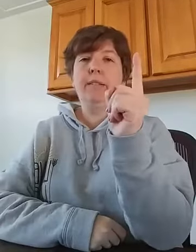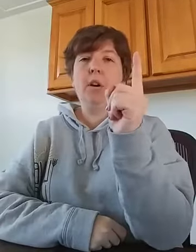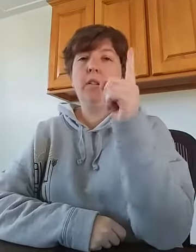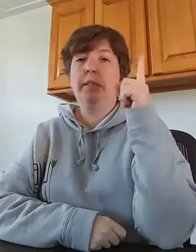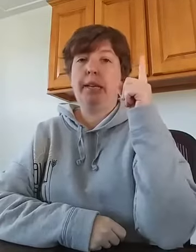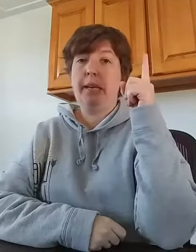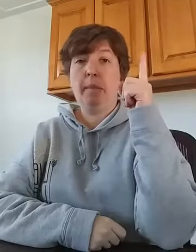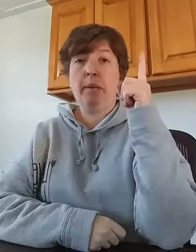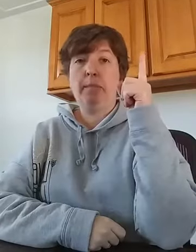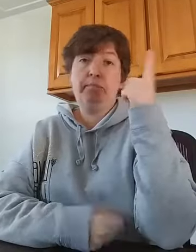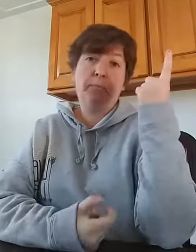tall and skinny maybe, right?